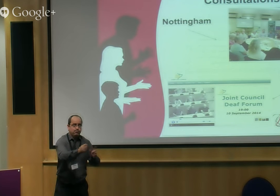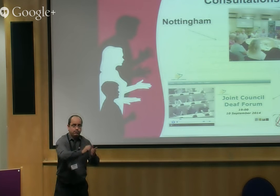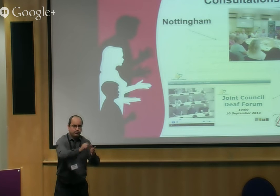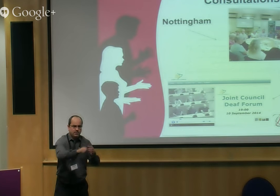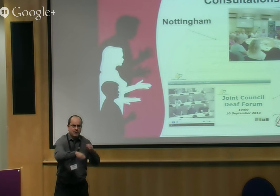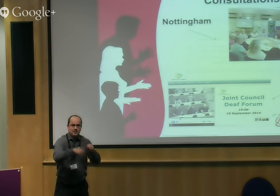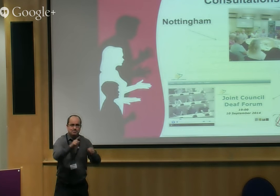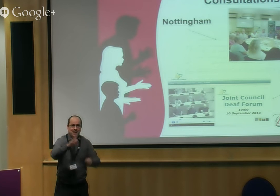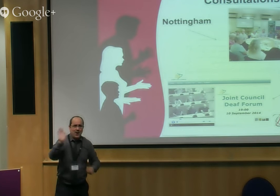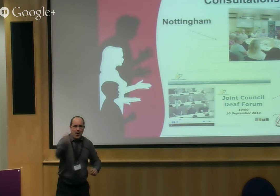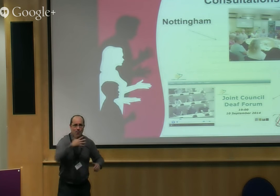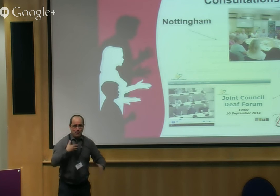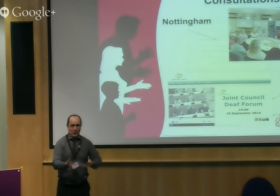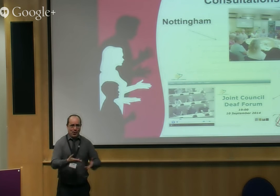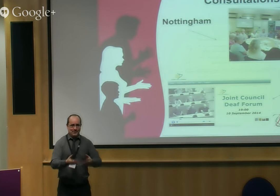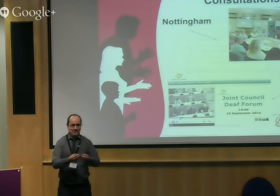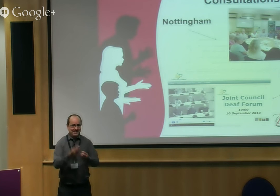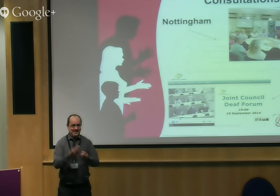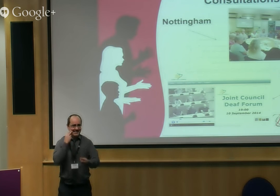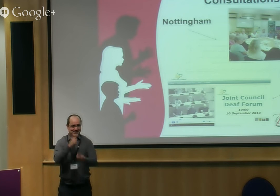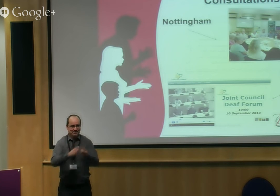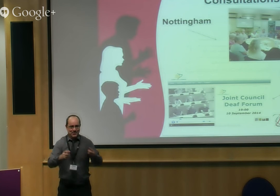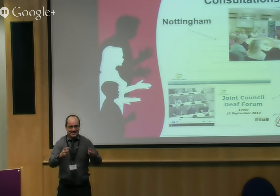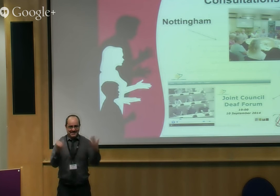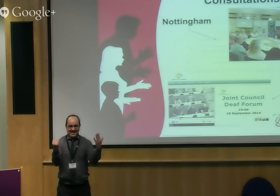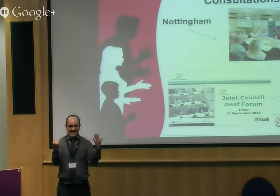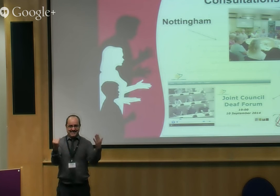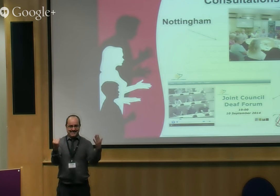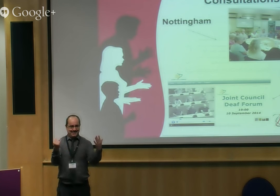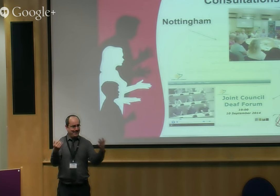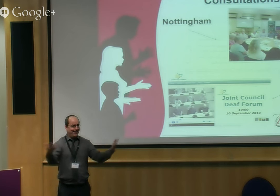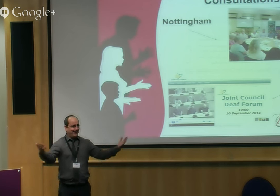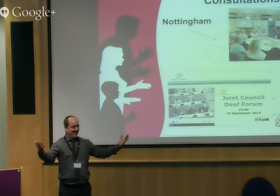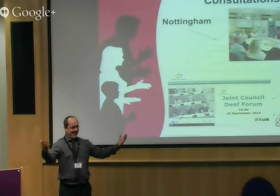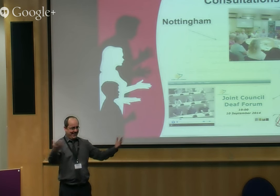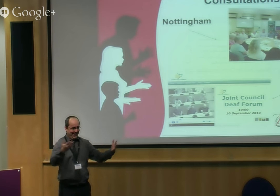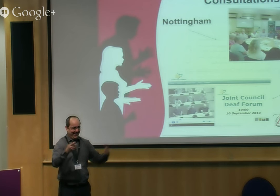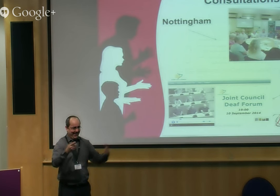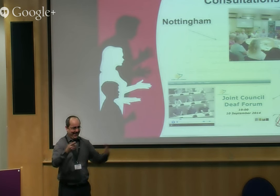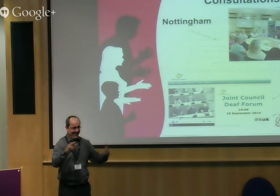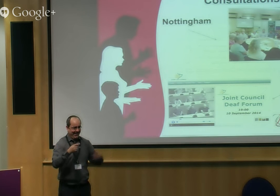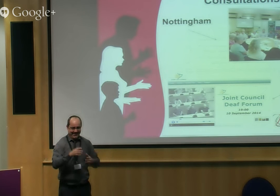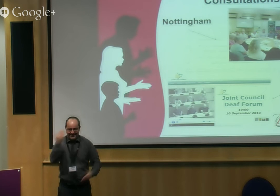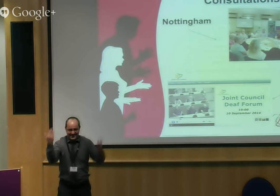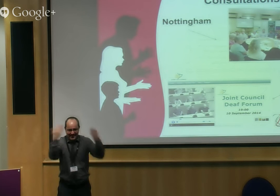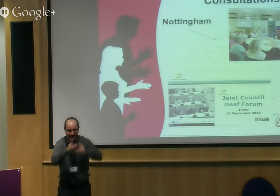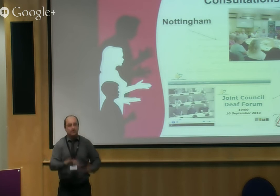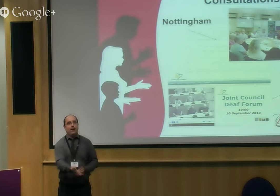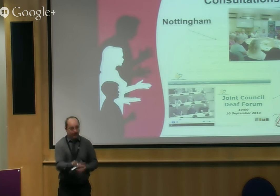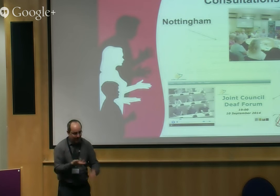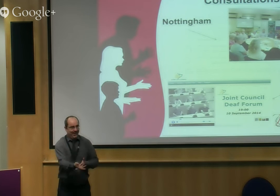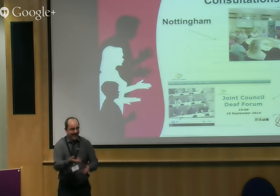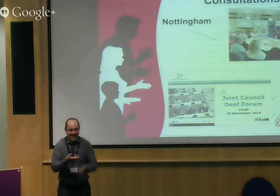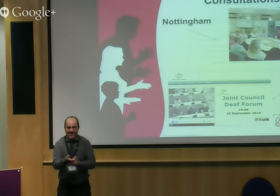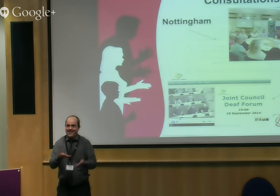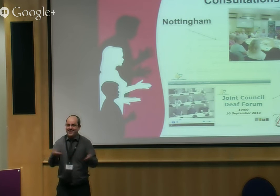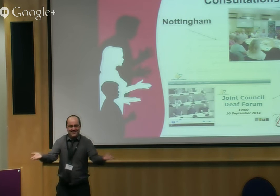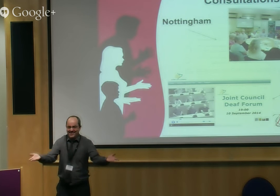to use their signature for other councils and say, look, Nottingham signed, we want you to sign. And very quickly, so overnight